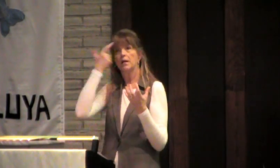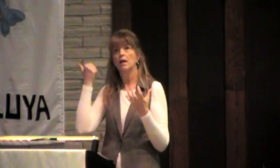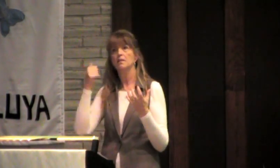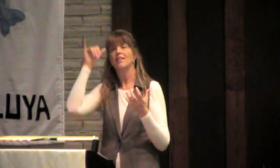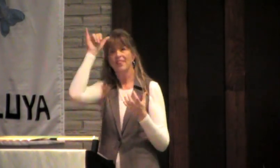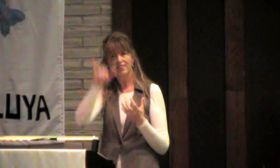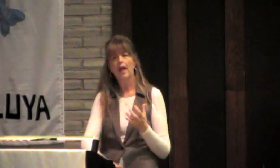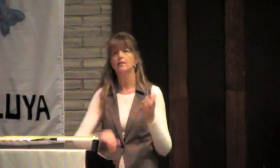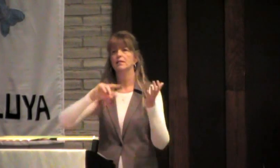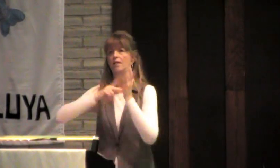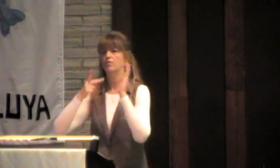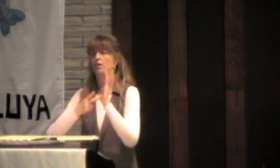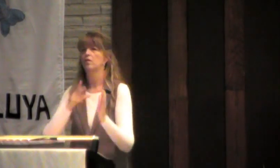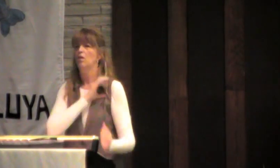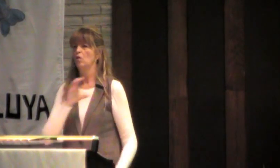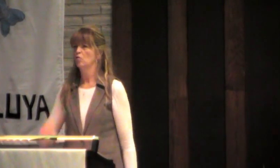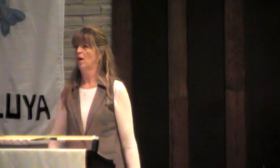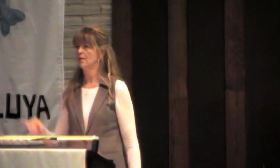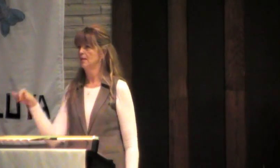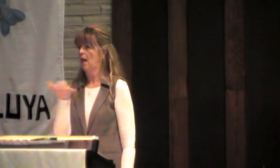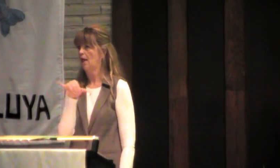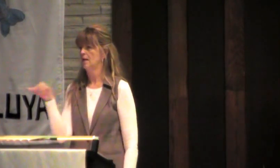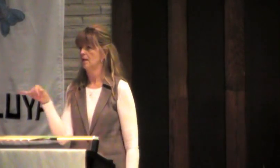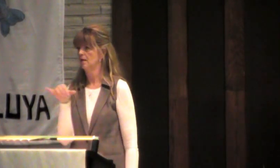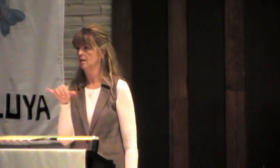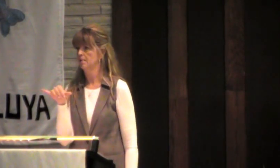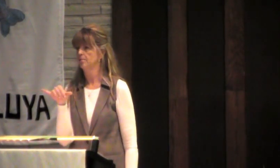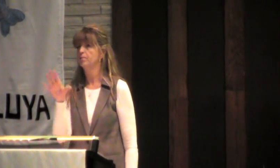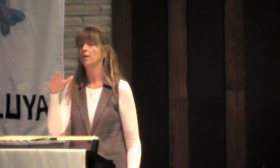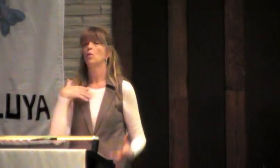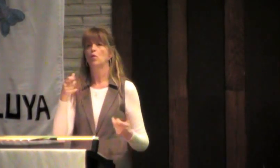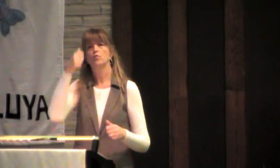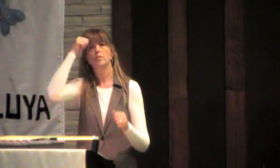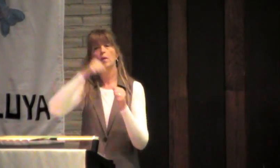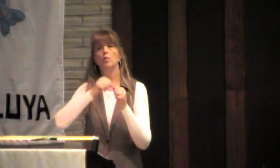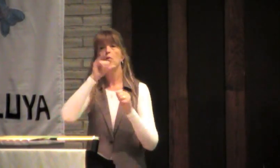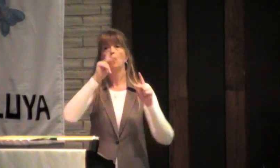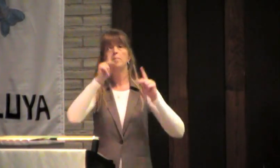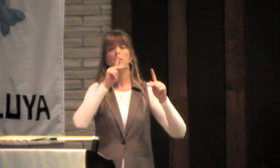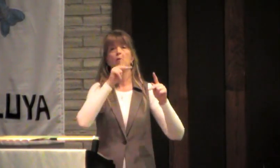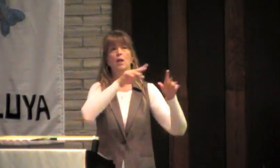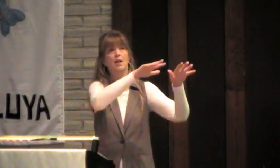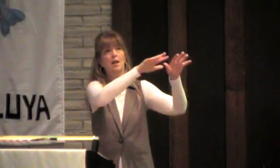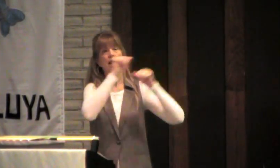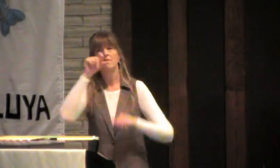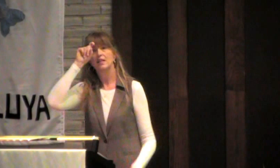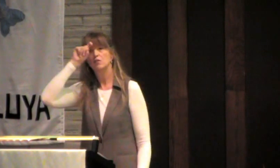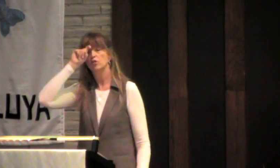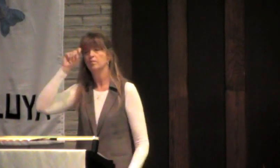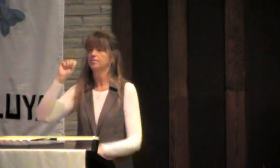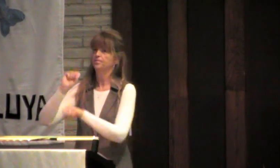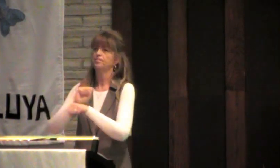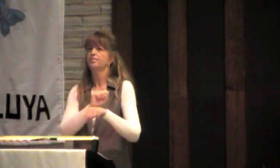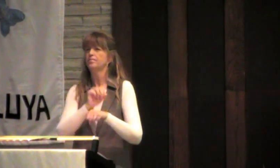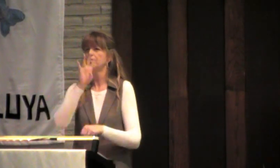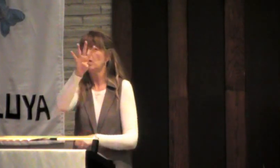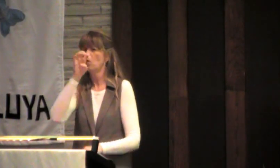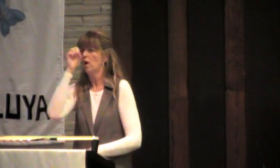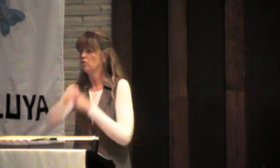that. Because that is Christ-like. Remember when people left Egypt?